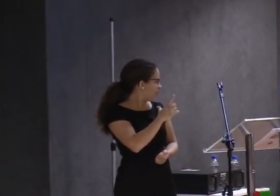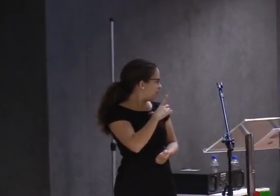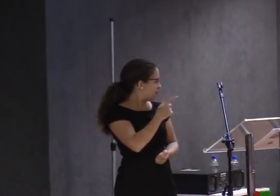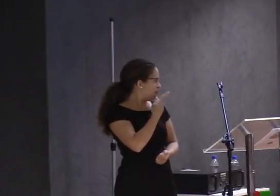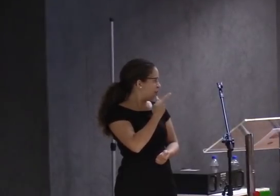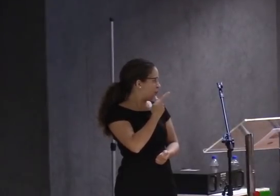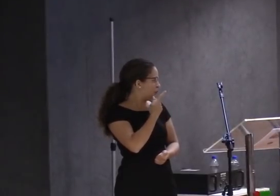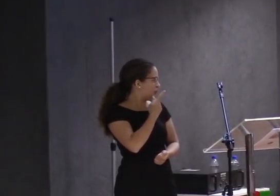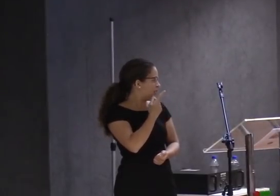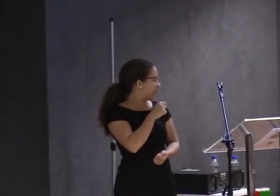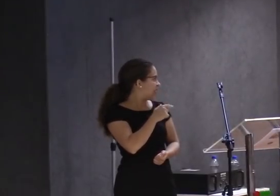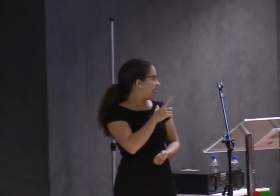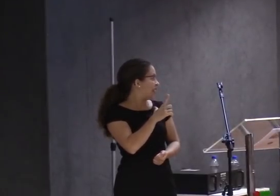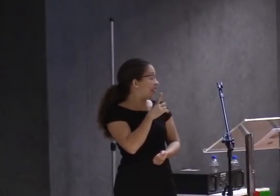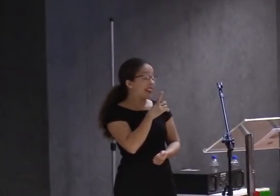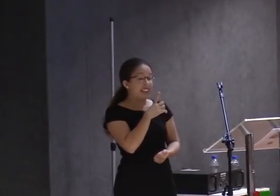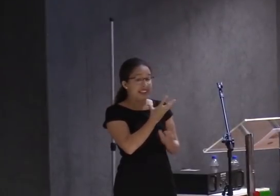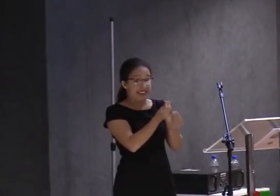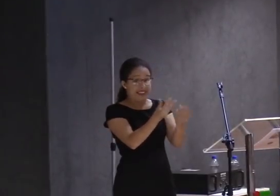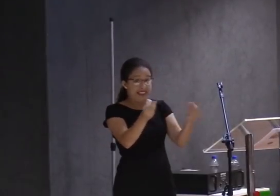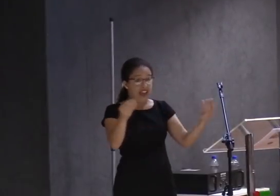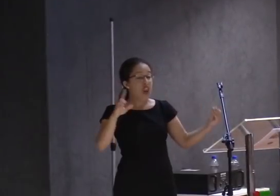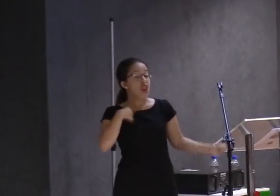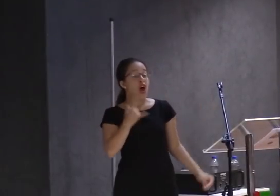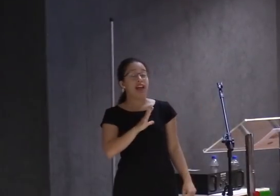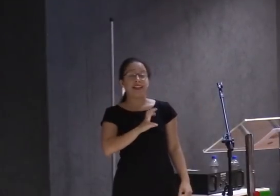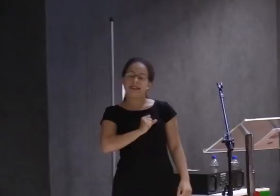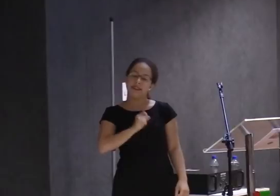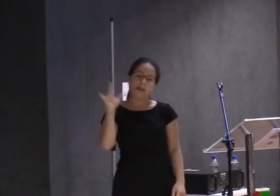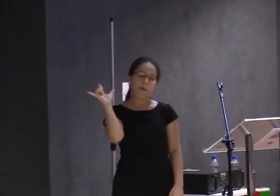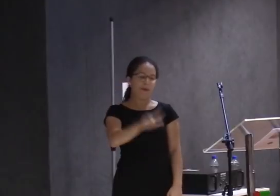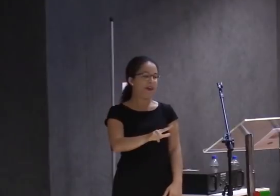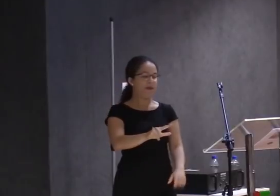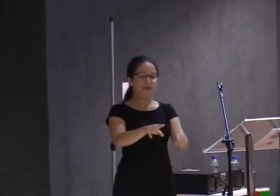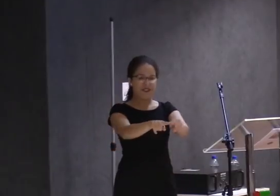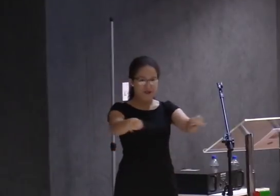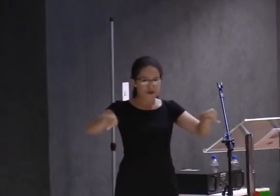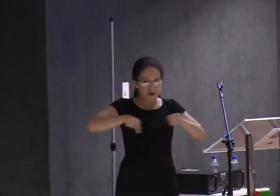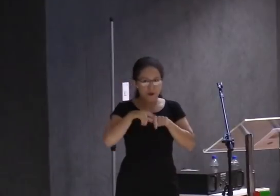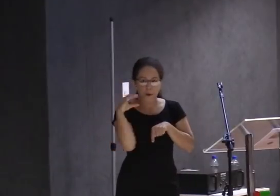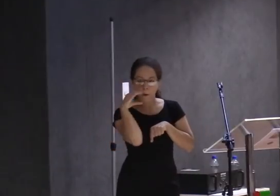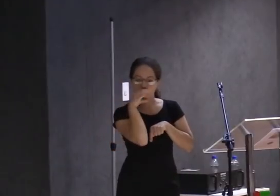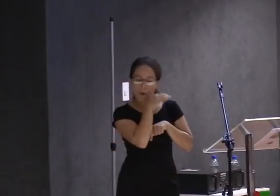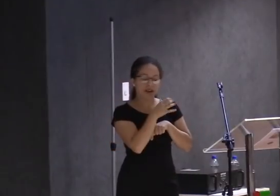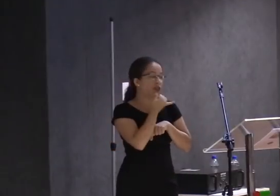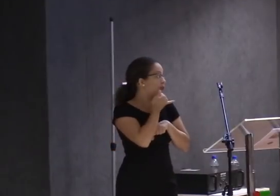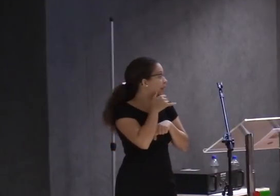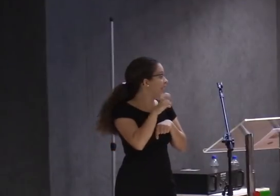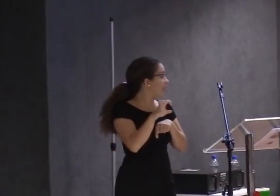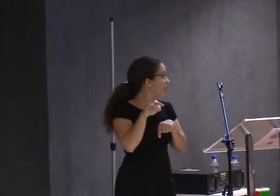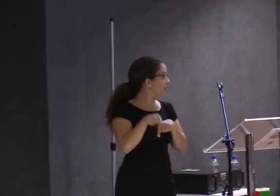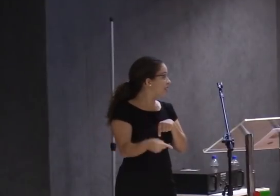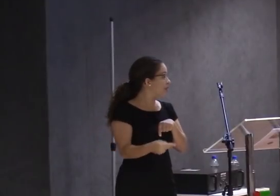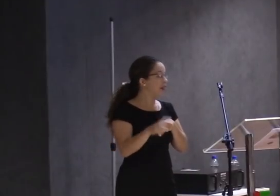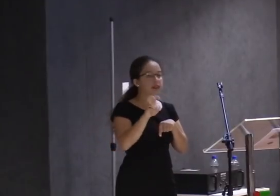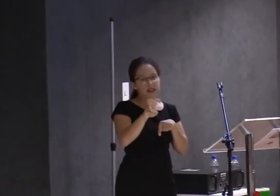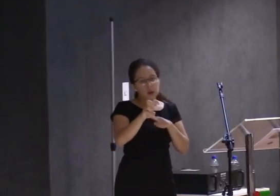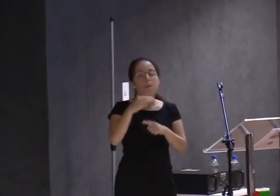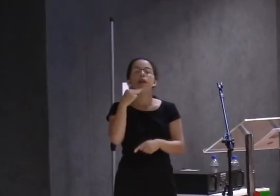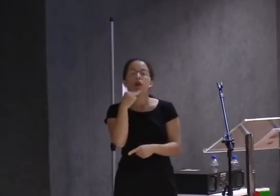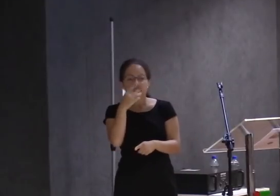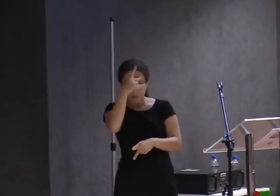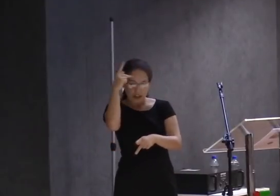how much we love to go to sauna. Eles têm, como ela disse, eles têm 5,5 milhões de habitantes